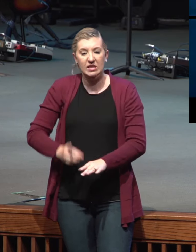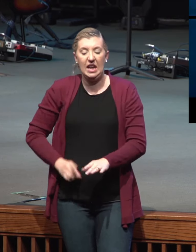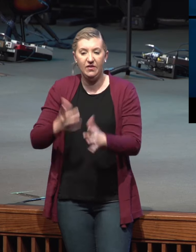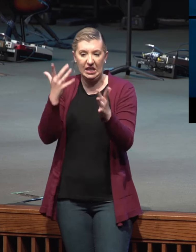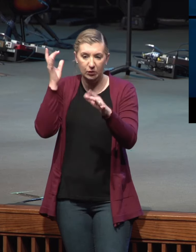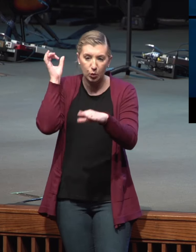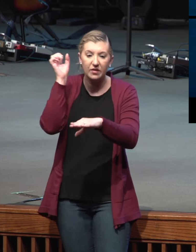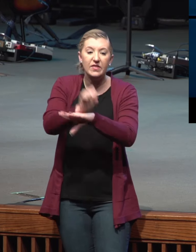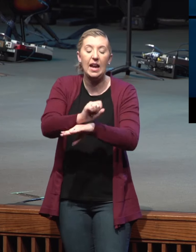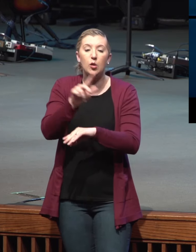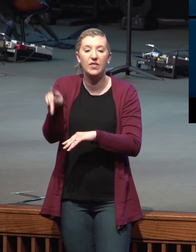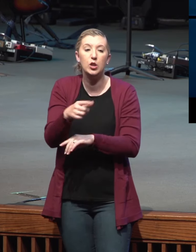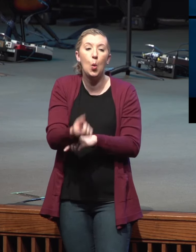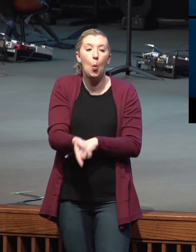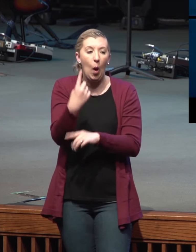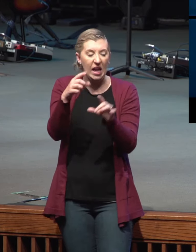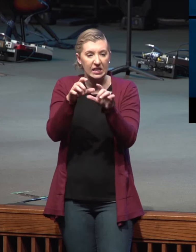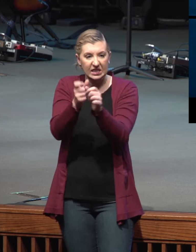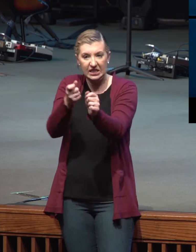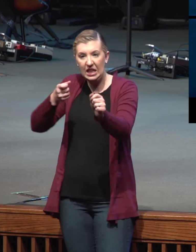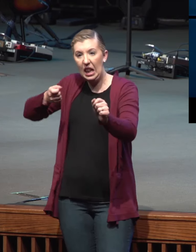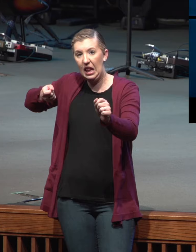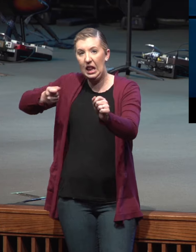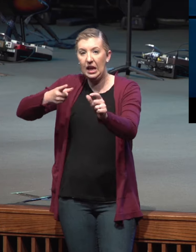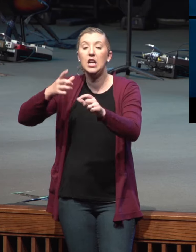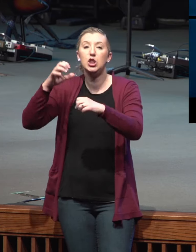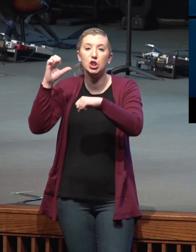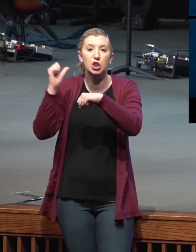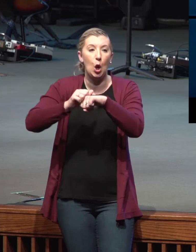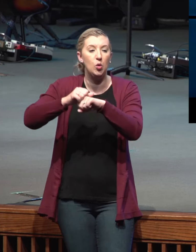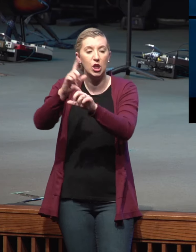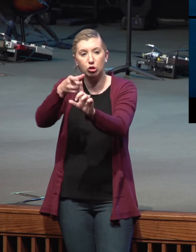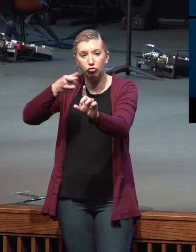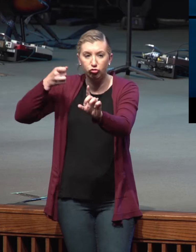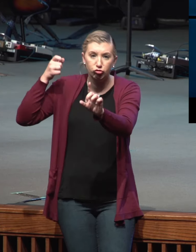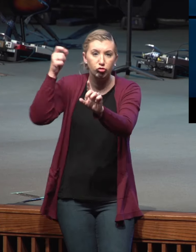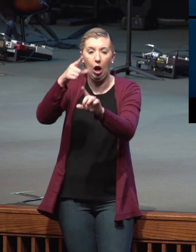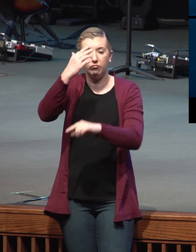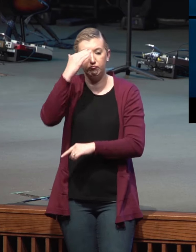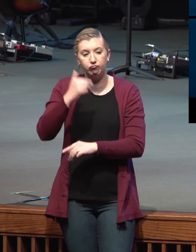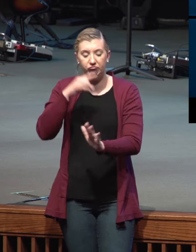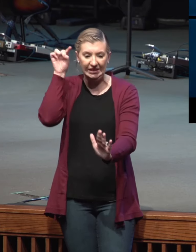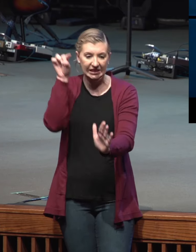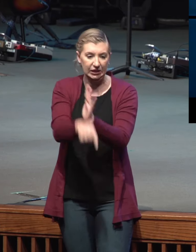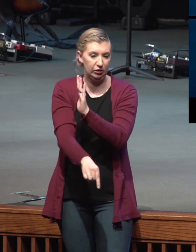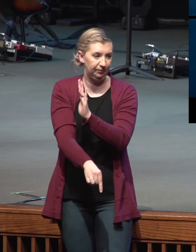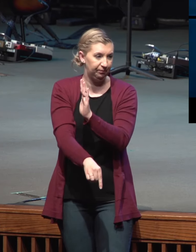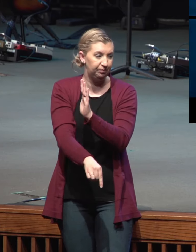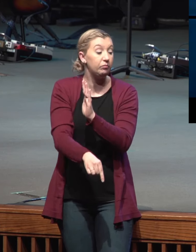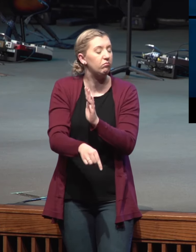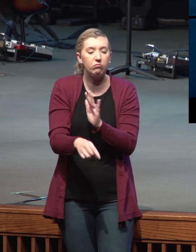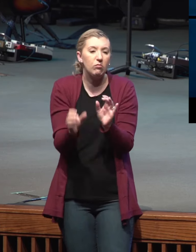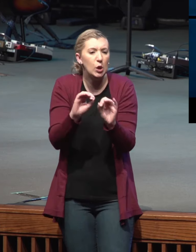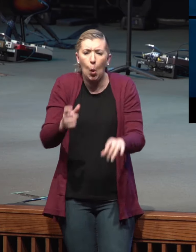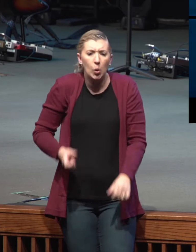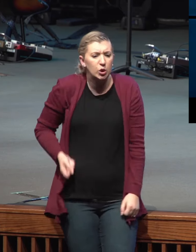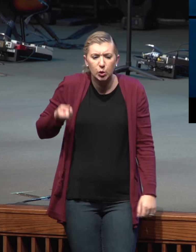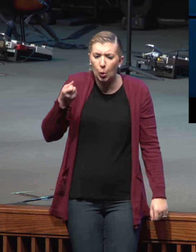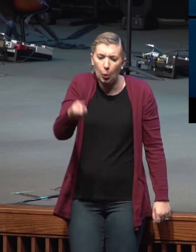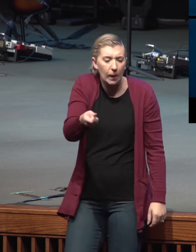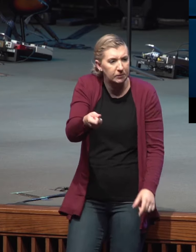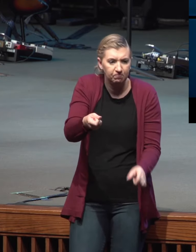over the Philistine with a sling and with a stone and struck the Philistine and killed him. There was no sword in the hand